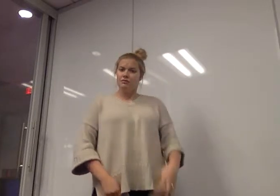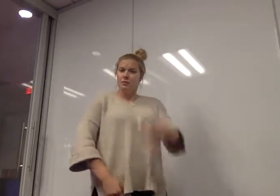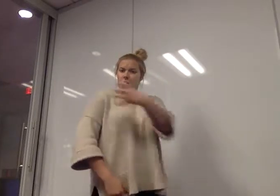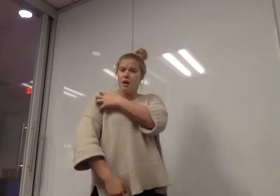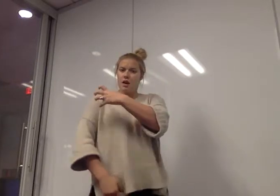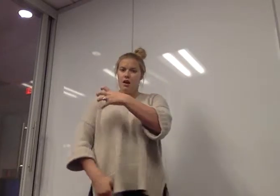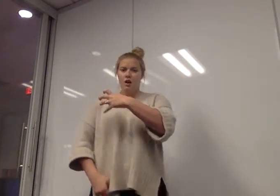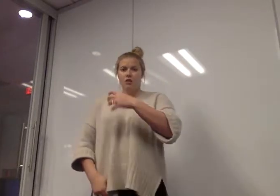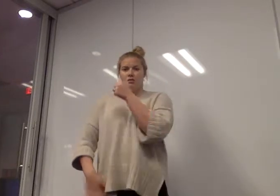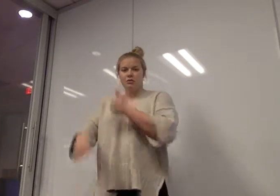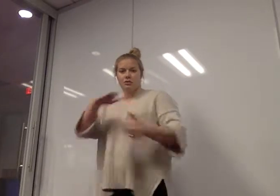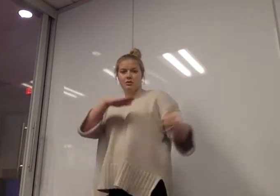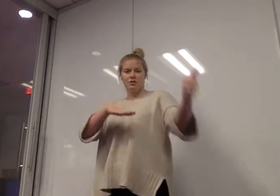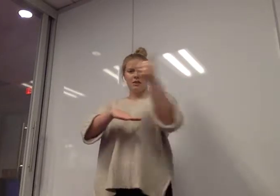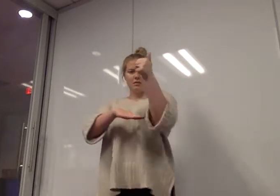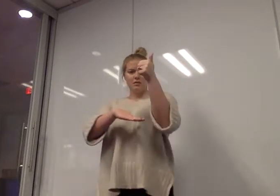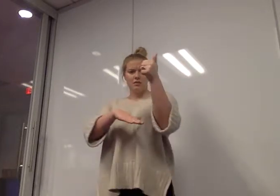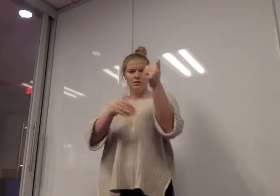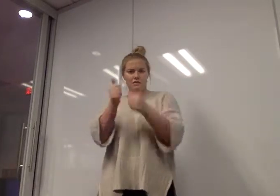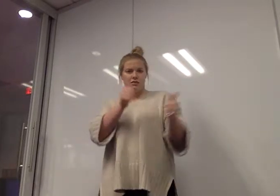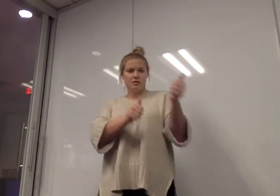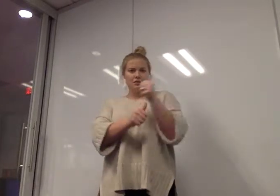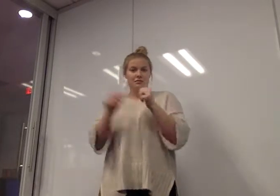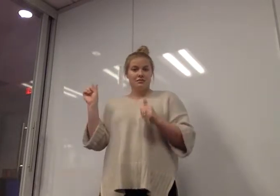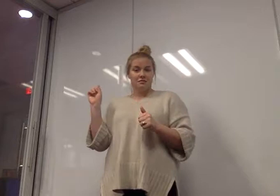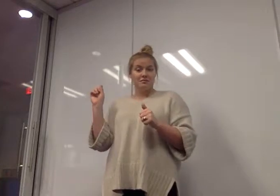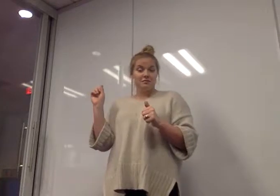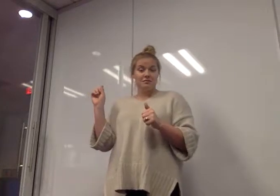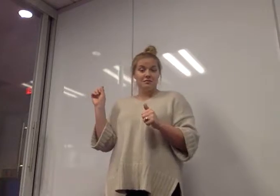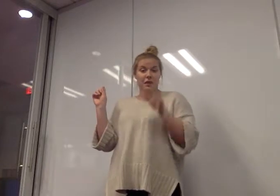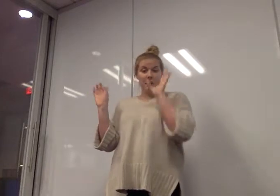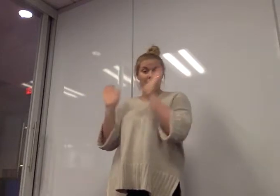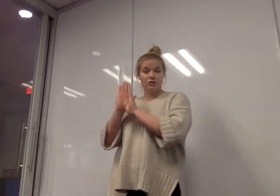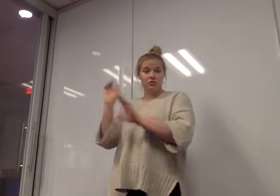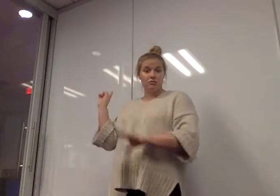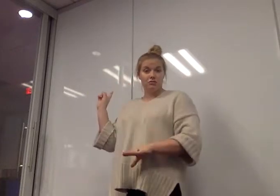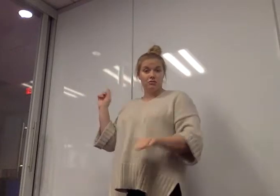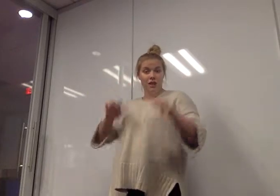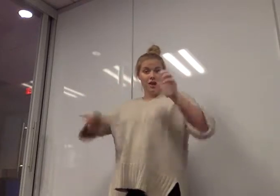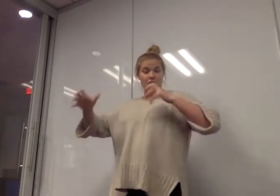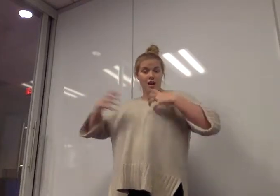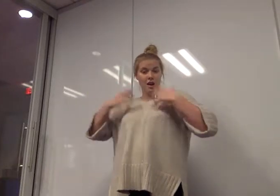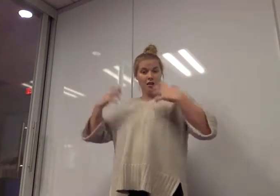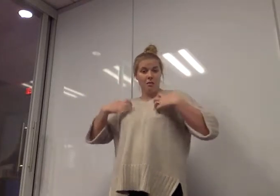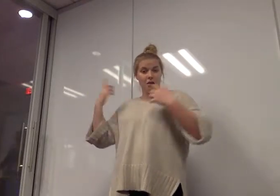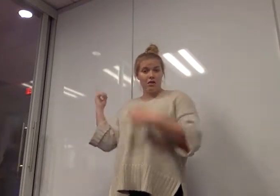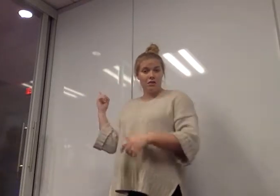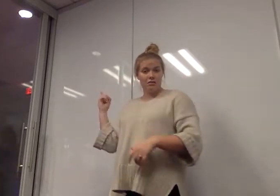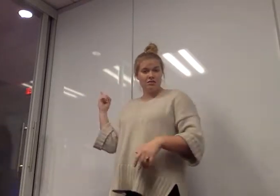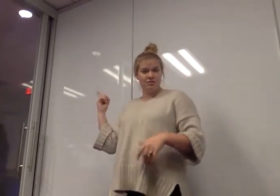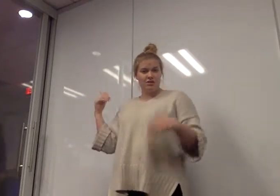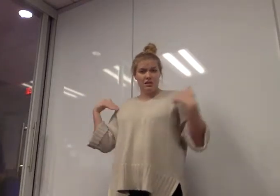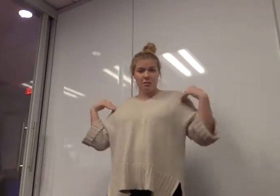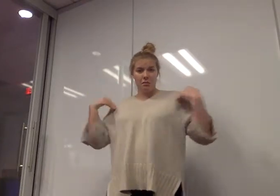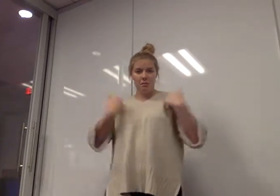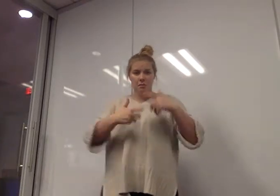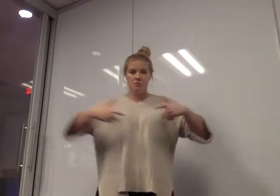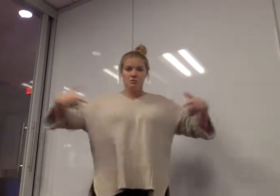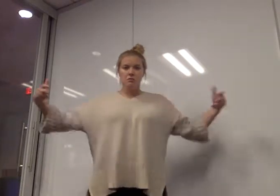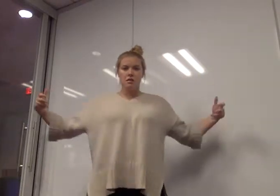power and dominance? Well, this is what they are. So in the animal kingdom, they are about expanding. So you make yourself big, you